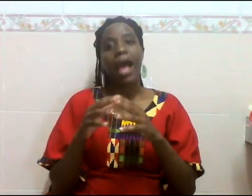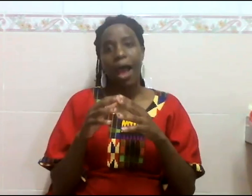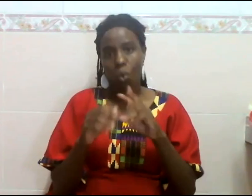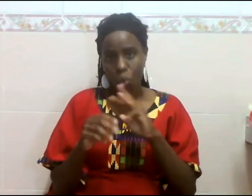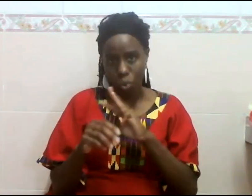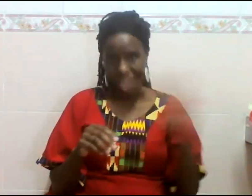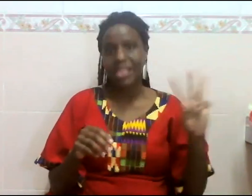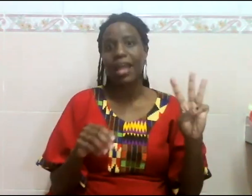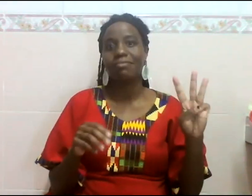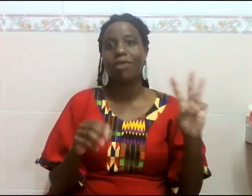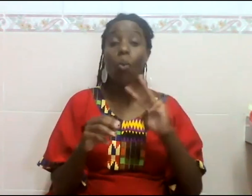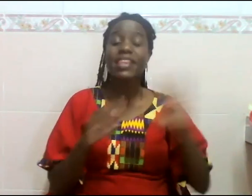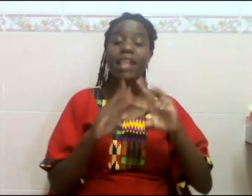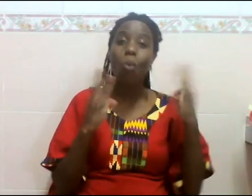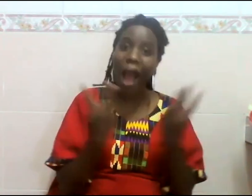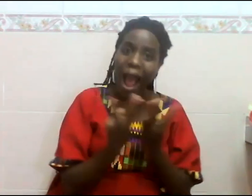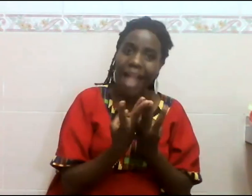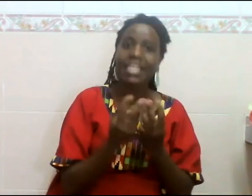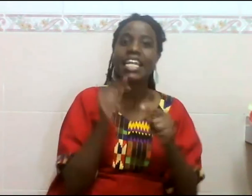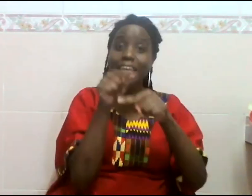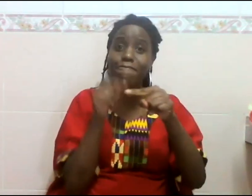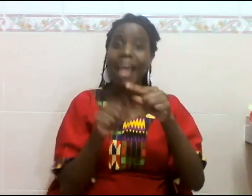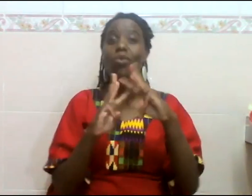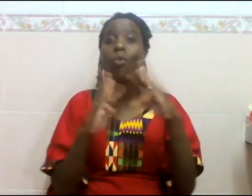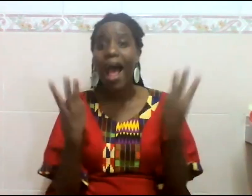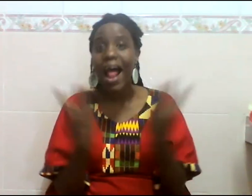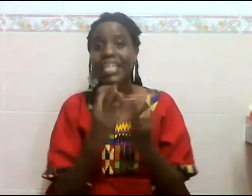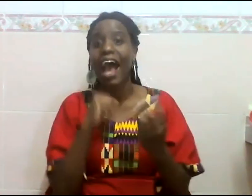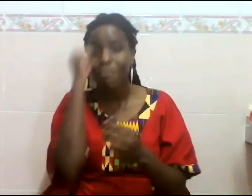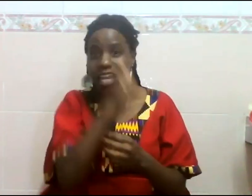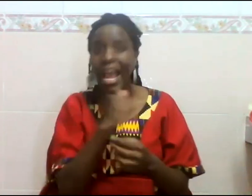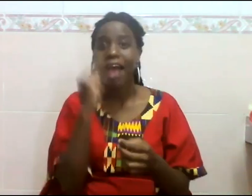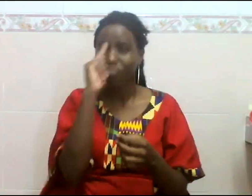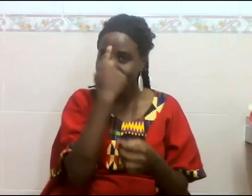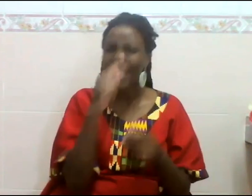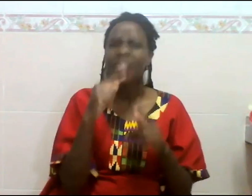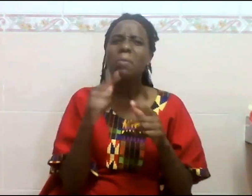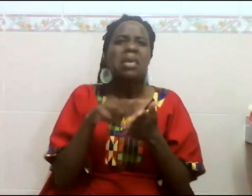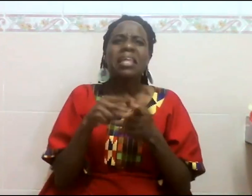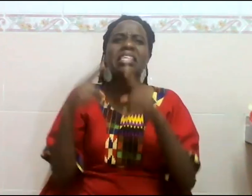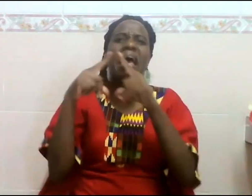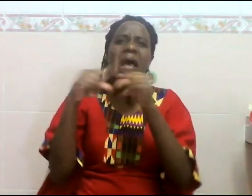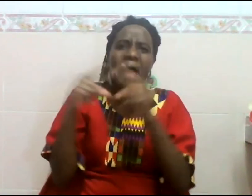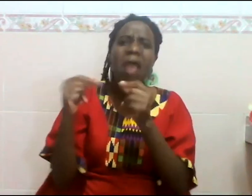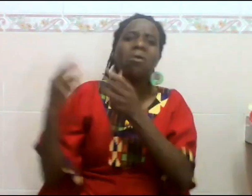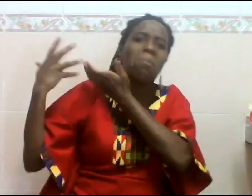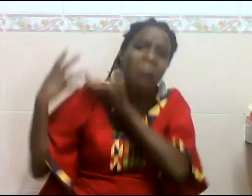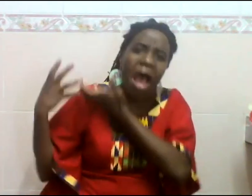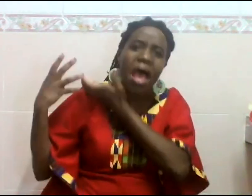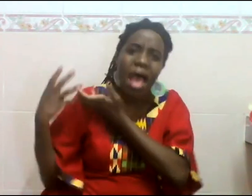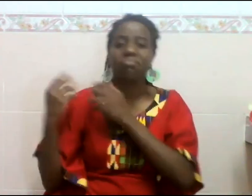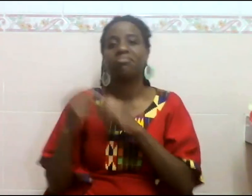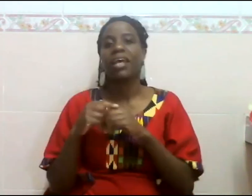of this language and narrative is just baggage, right? It's baggage that we're stuck with and have to, I think,